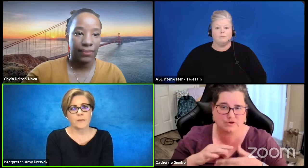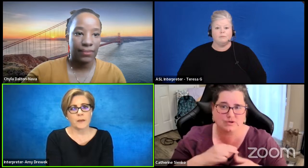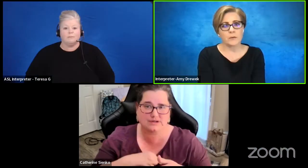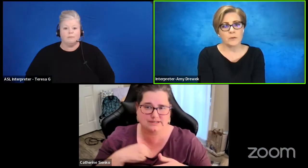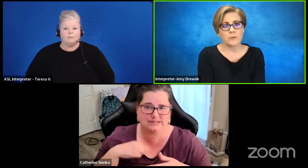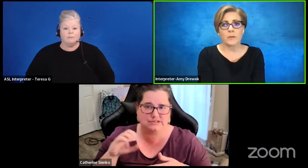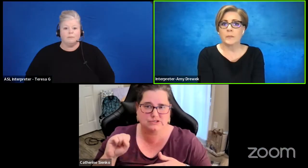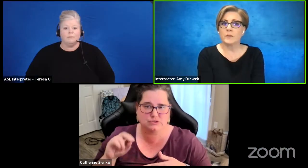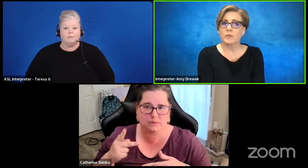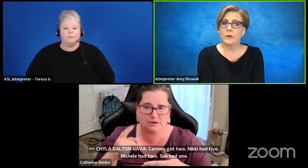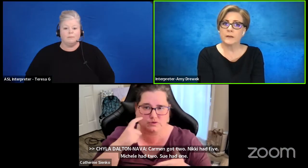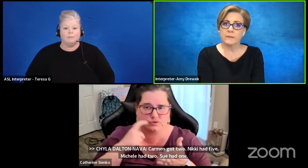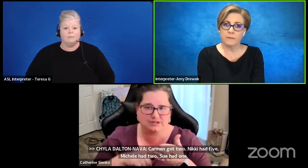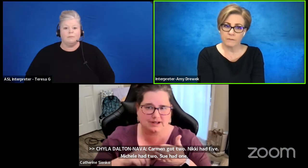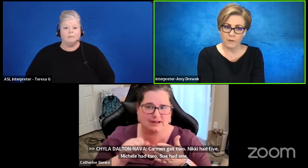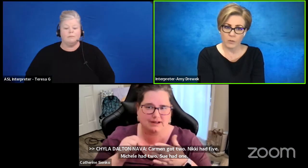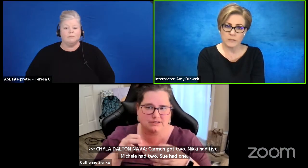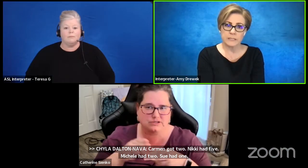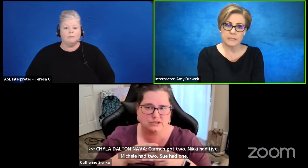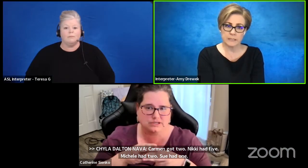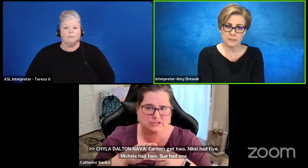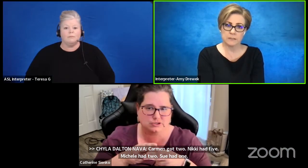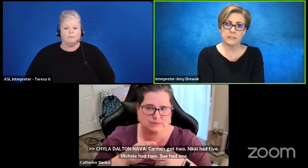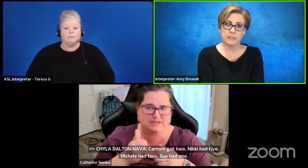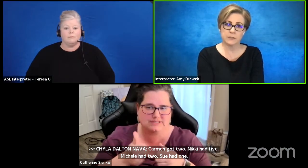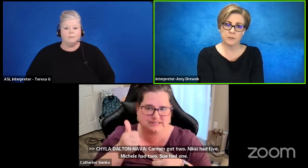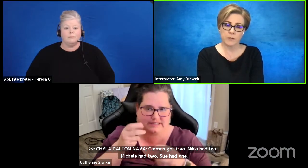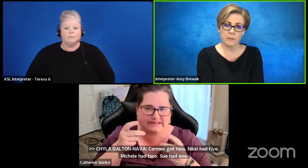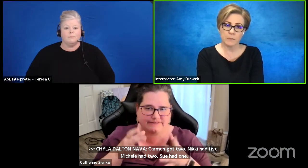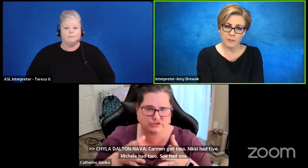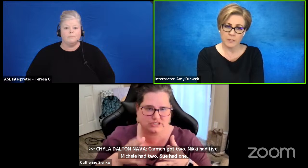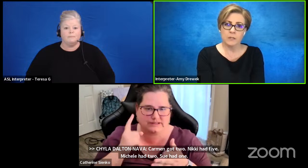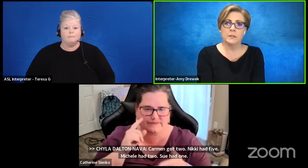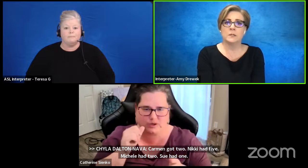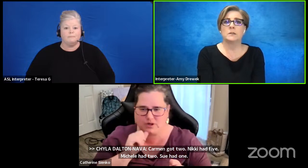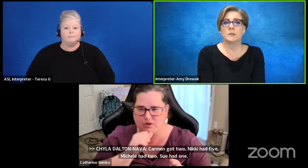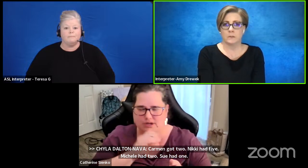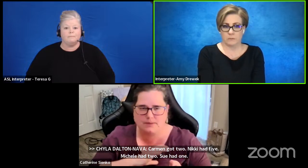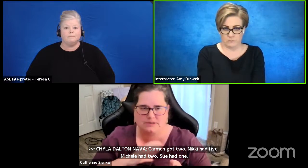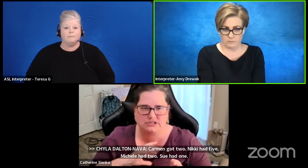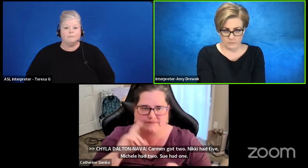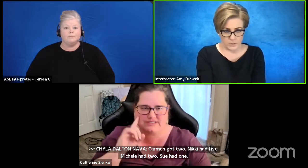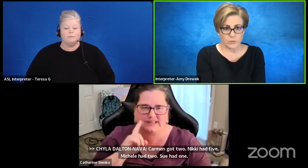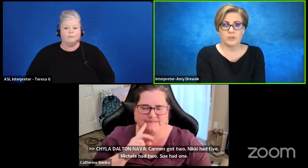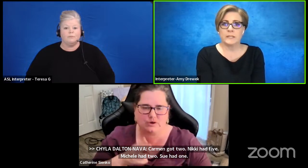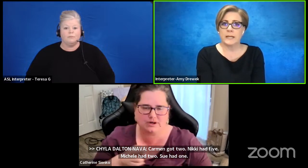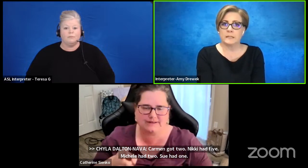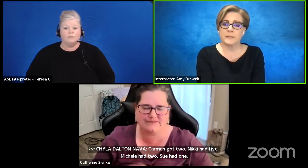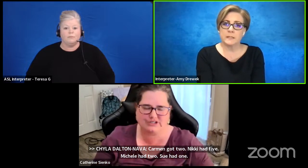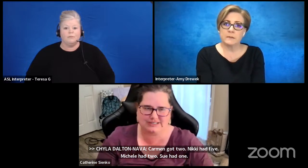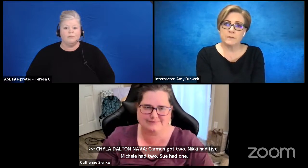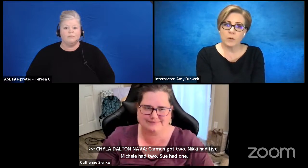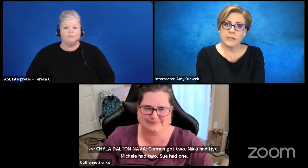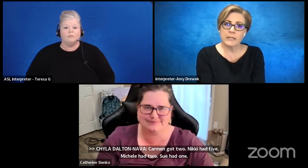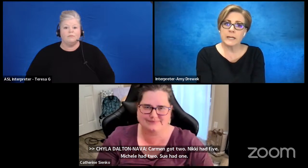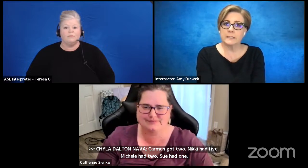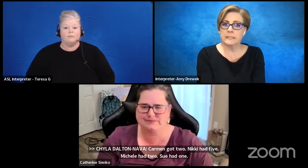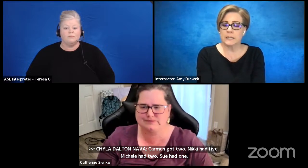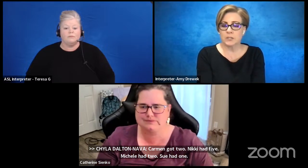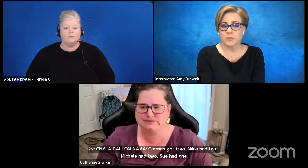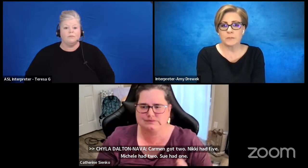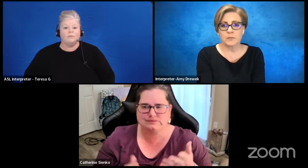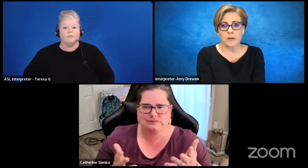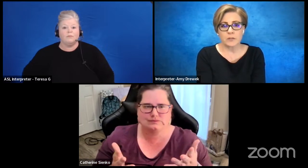We appreciate the work that you do. So the majority vote is Nikki Sukup. So she has